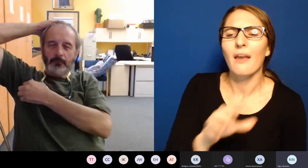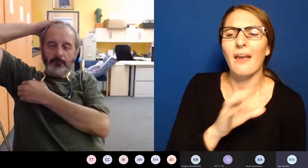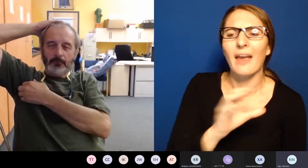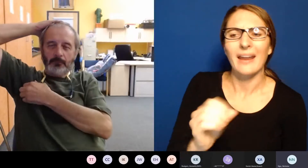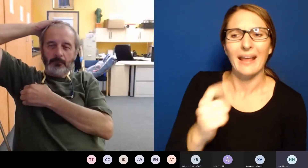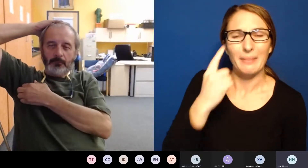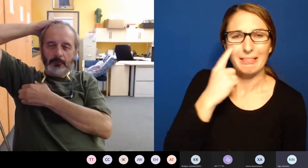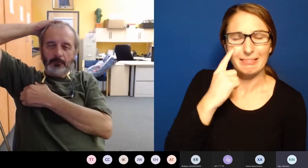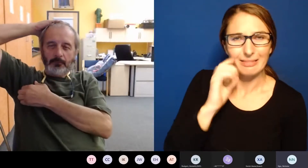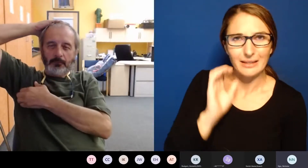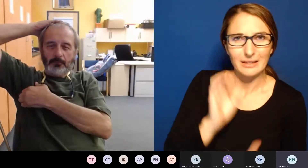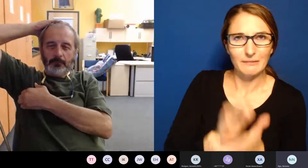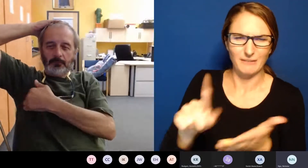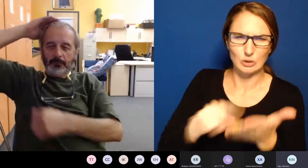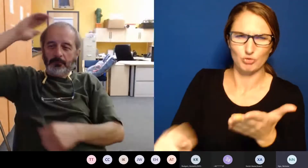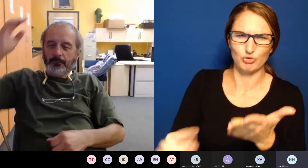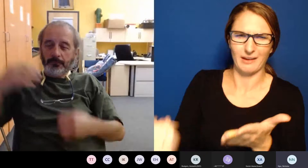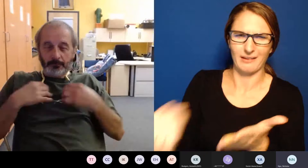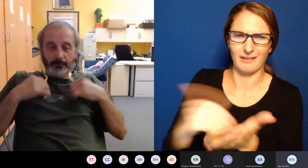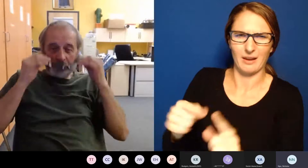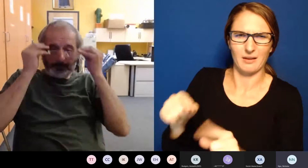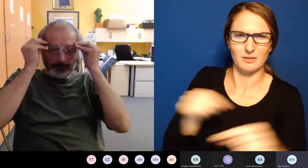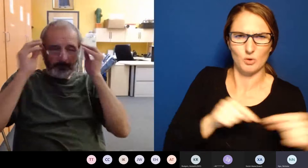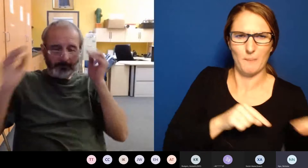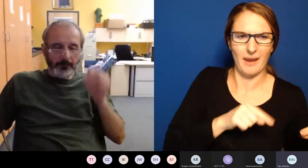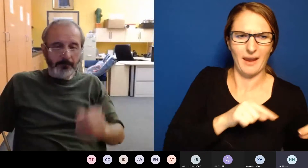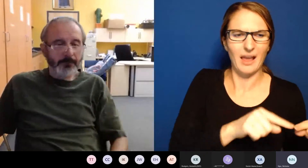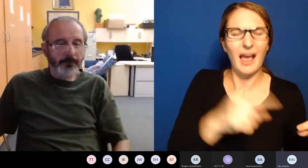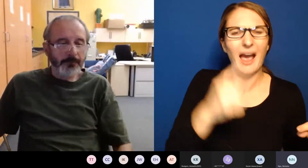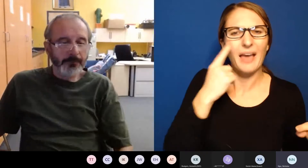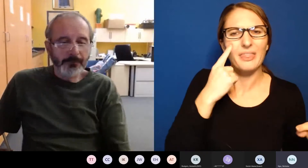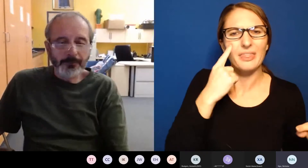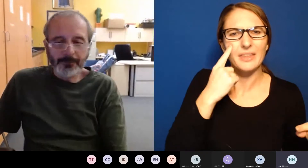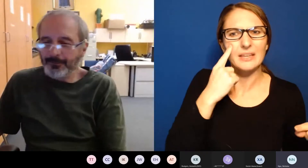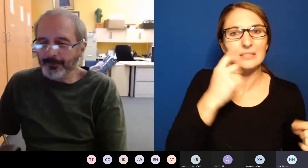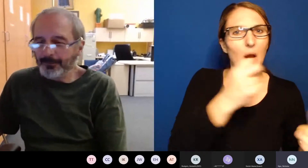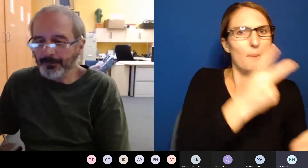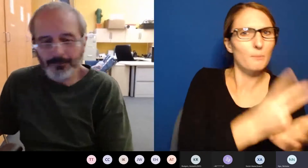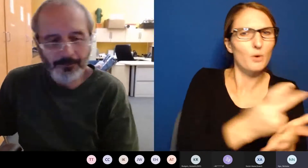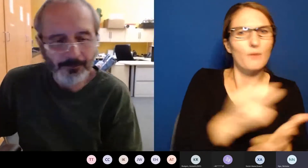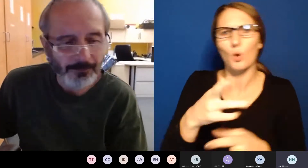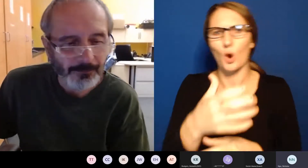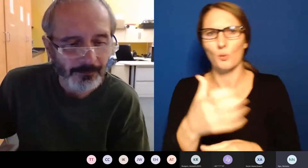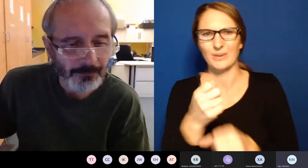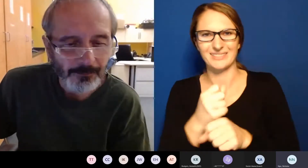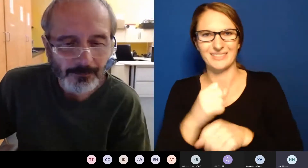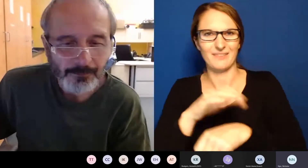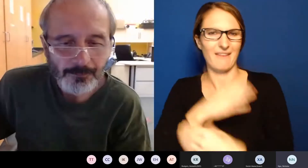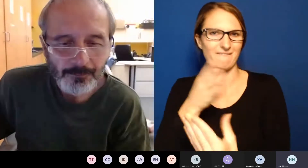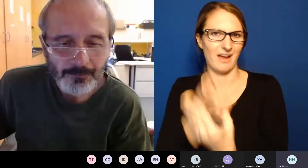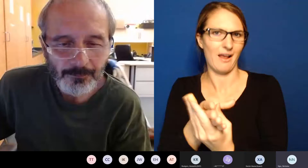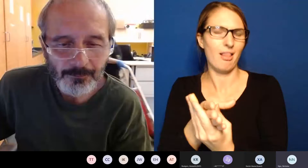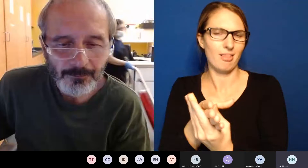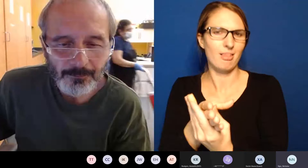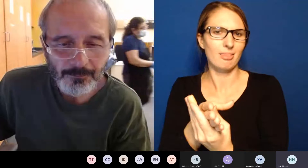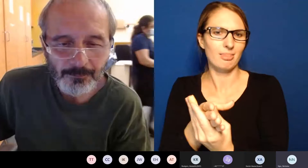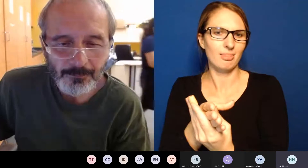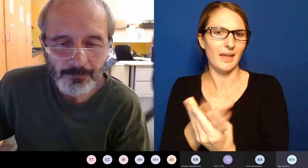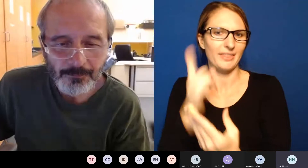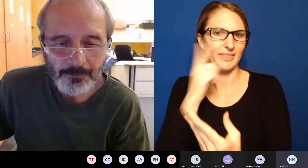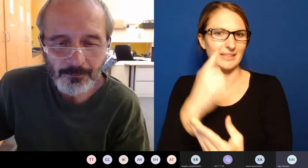I had to double check back, but the other options between both is either approved or received in file as